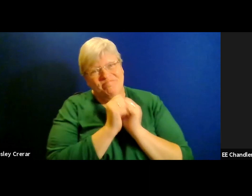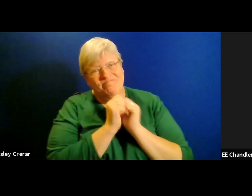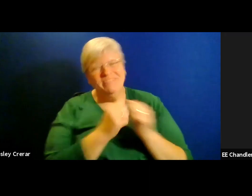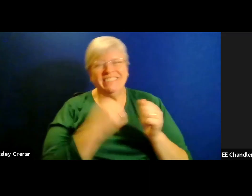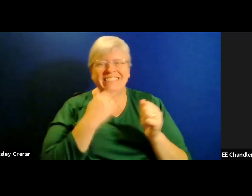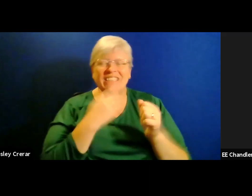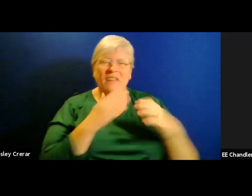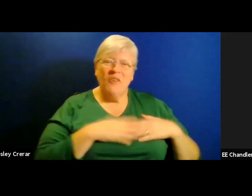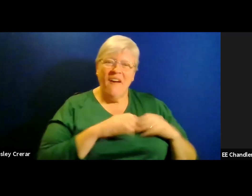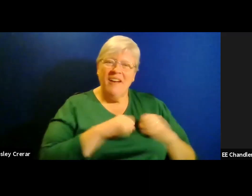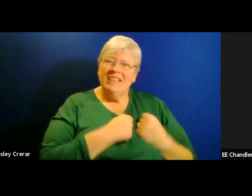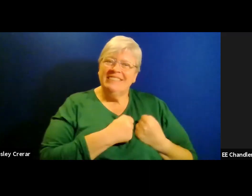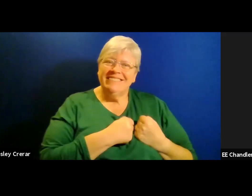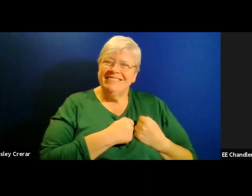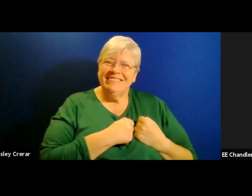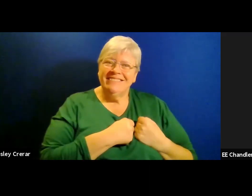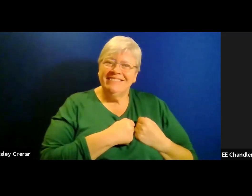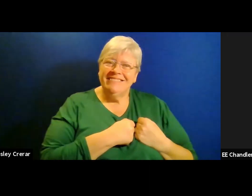heart.